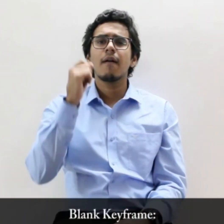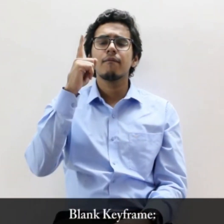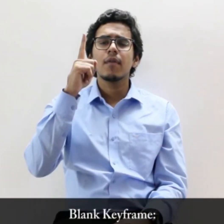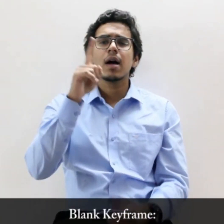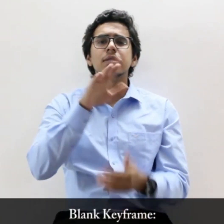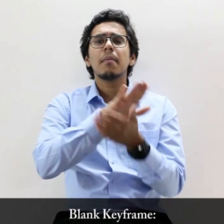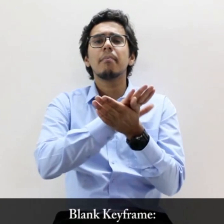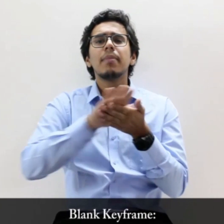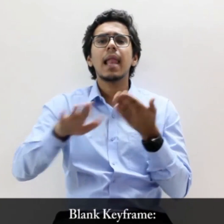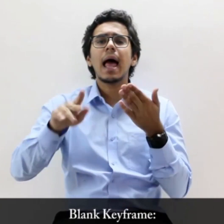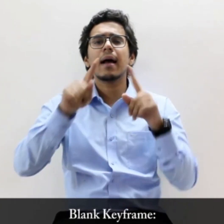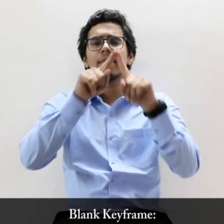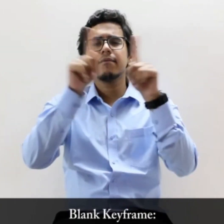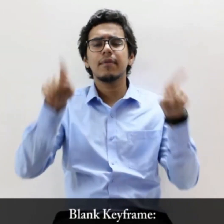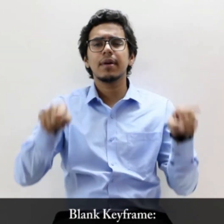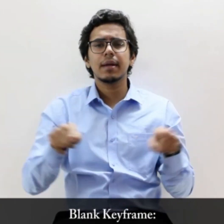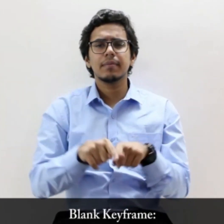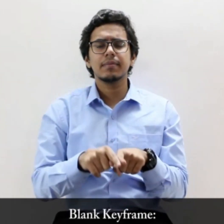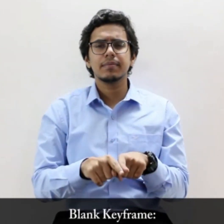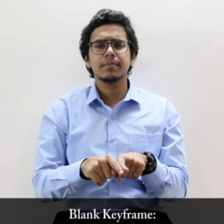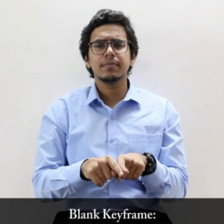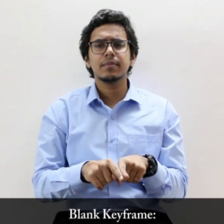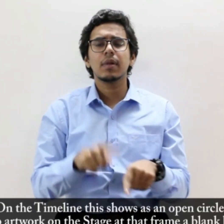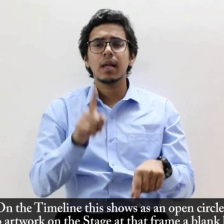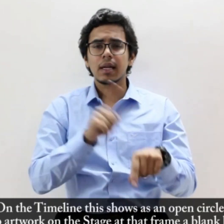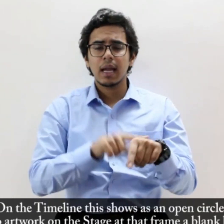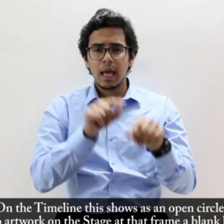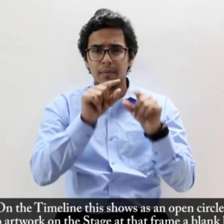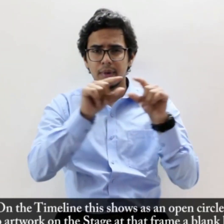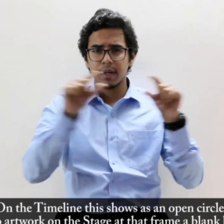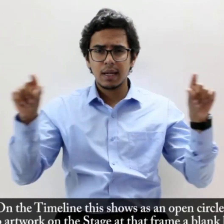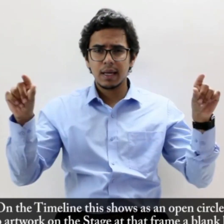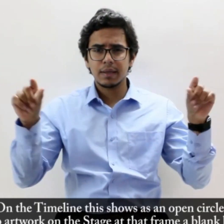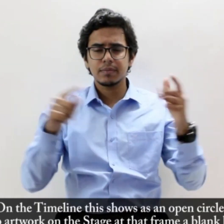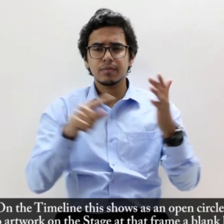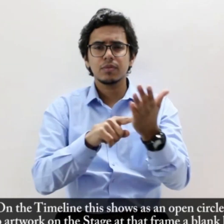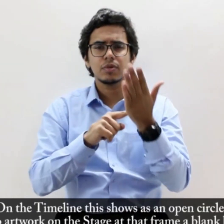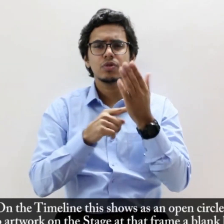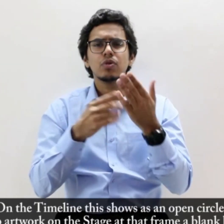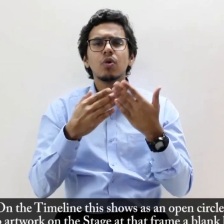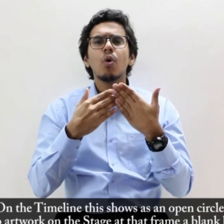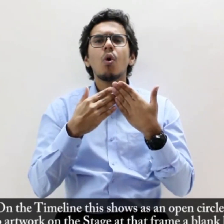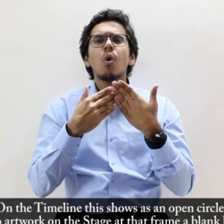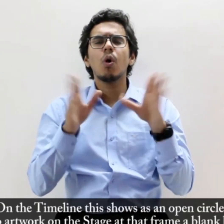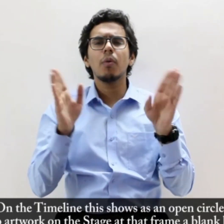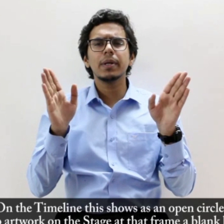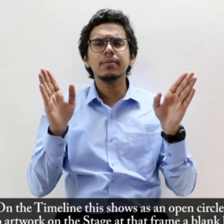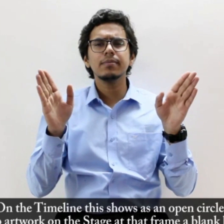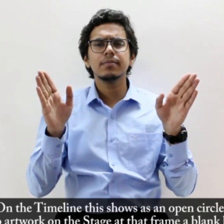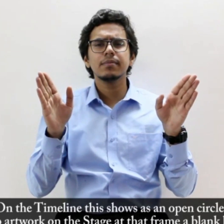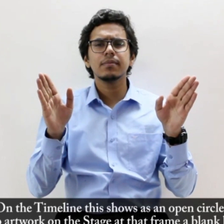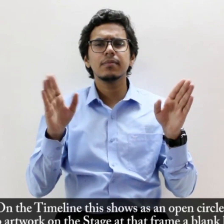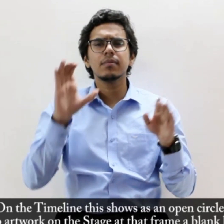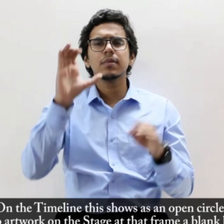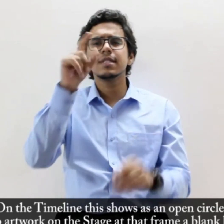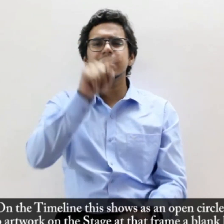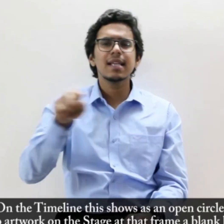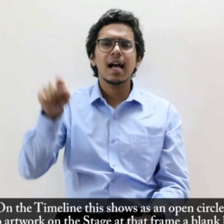Blank keyframe. On the timeline, this shows as an open circle when there is